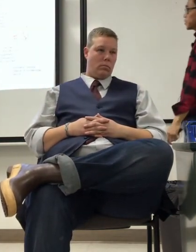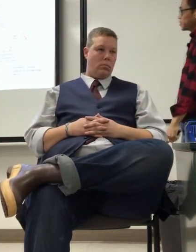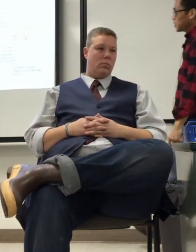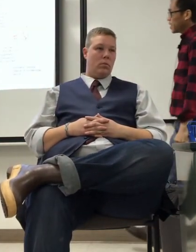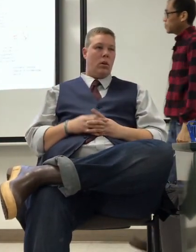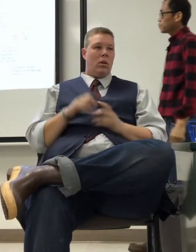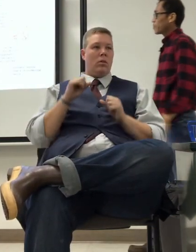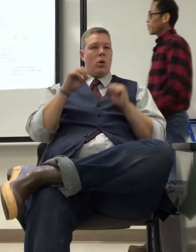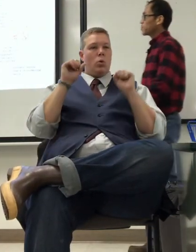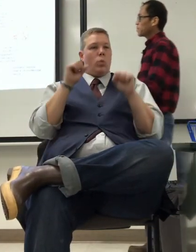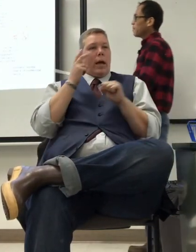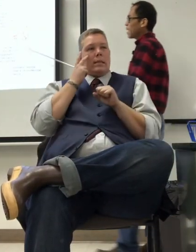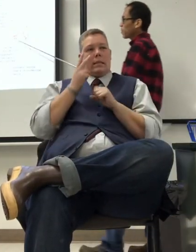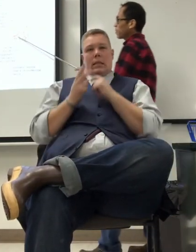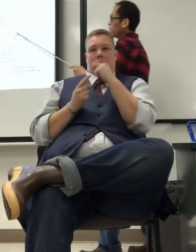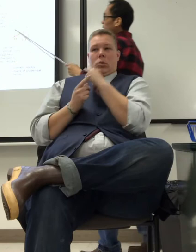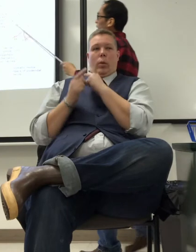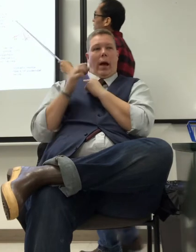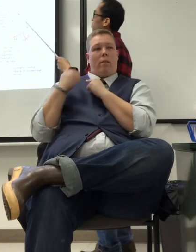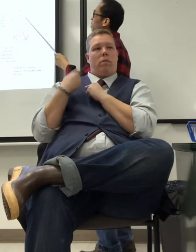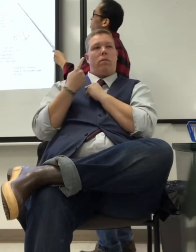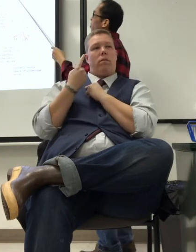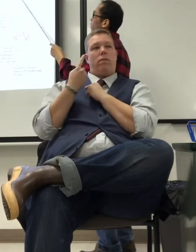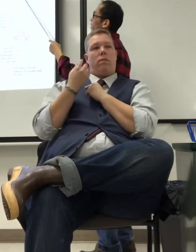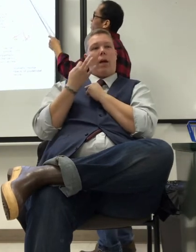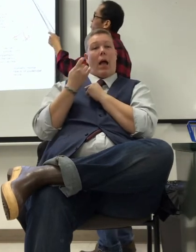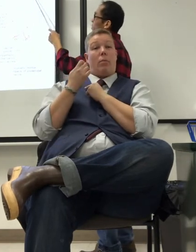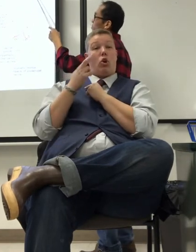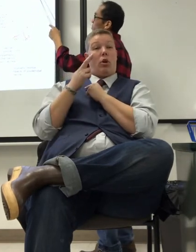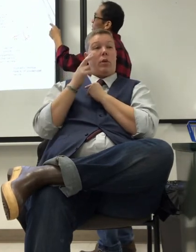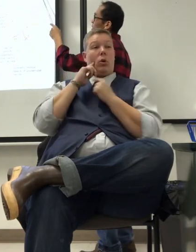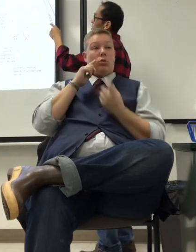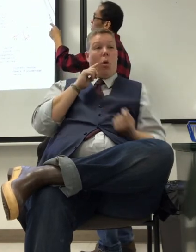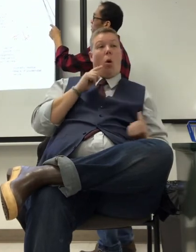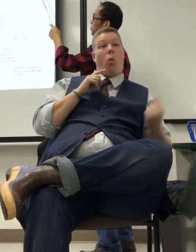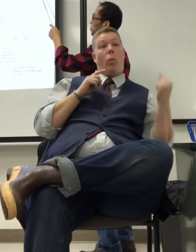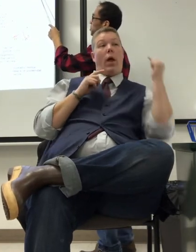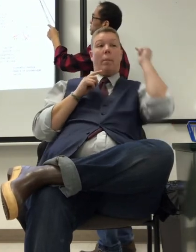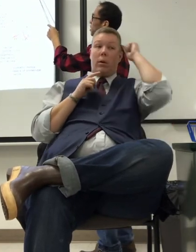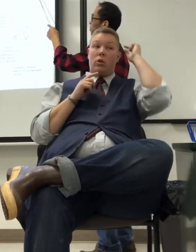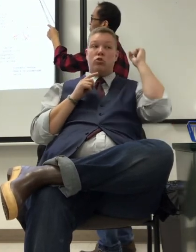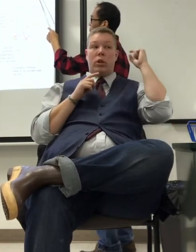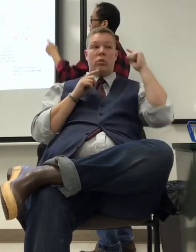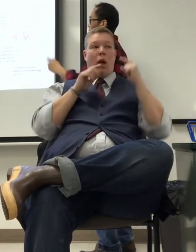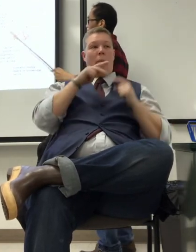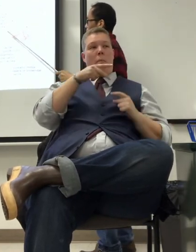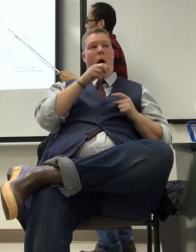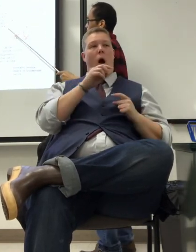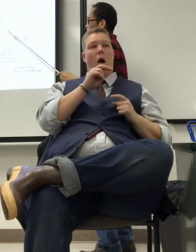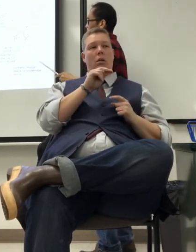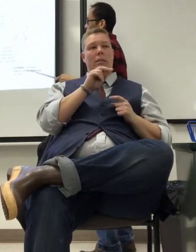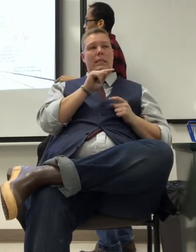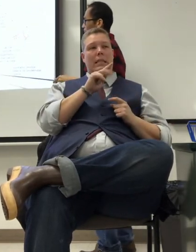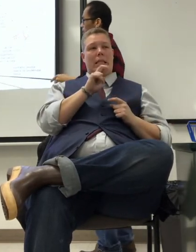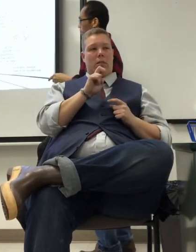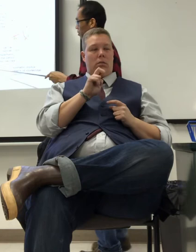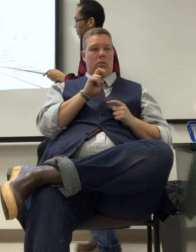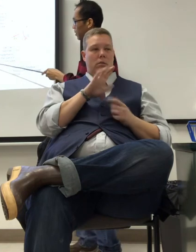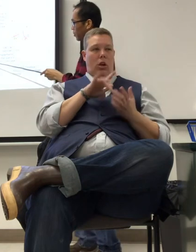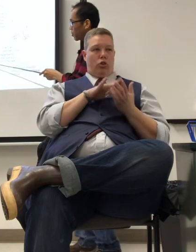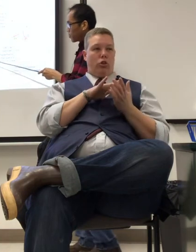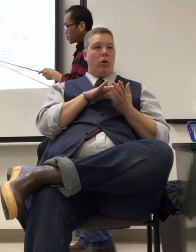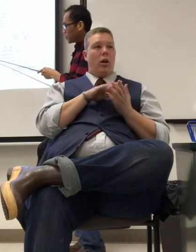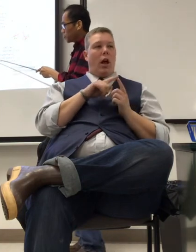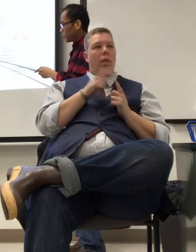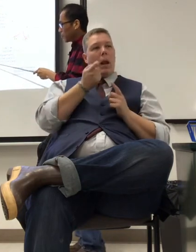So as you can see, there's a fiber that goes all the way up and triggers the pontine micturition center. And what will happen is a little